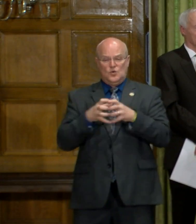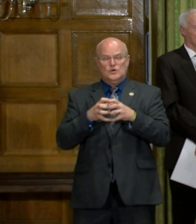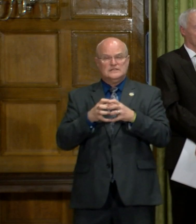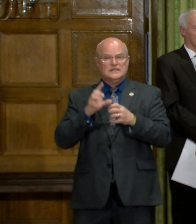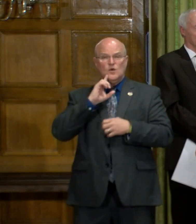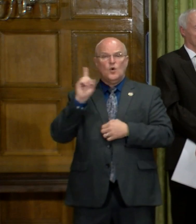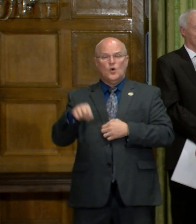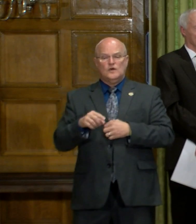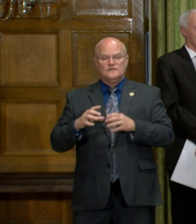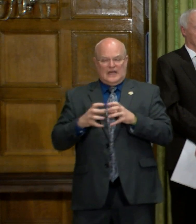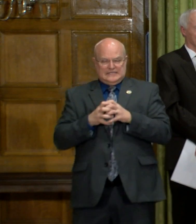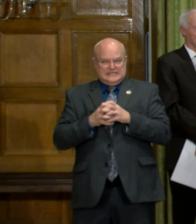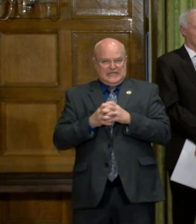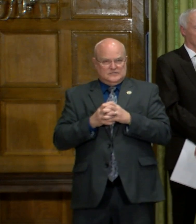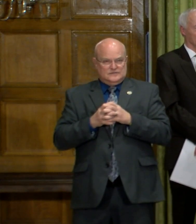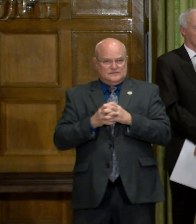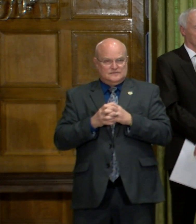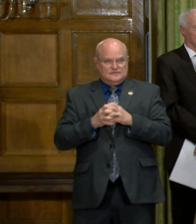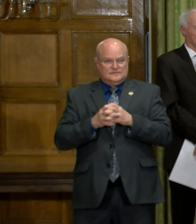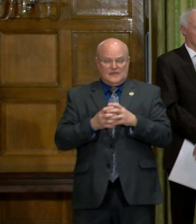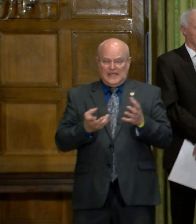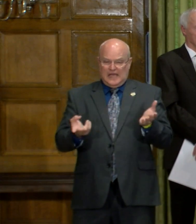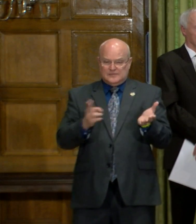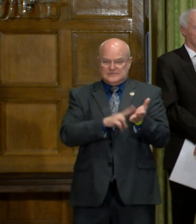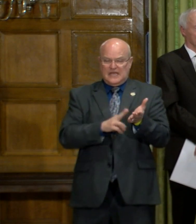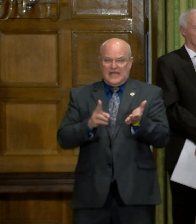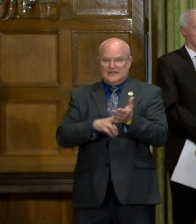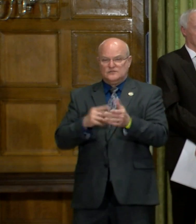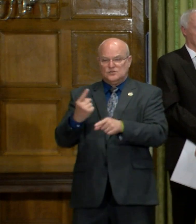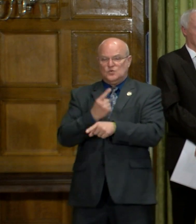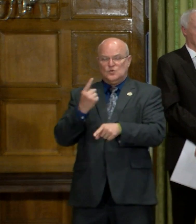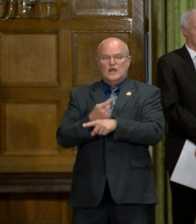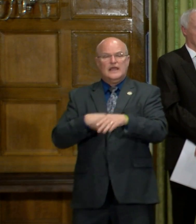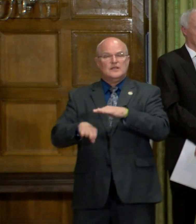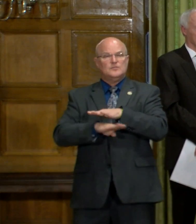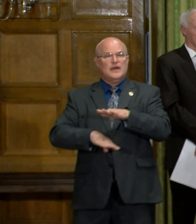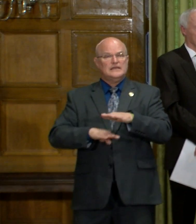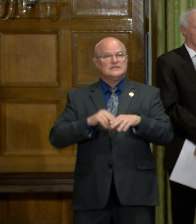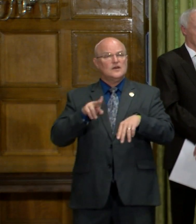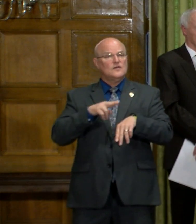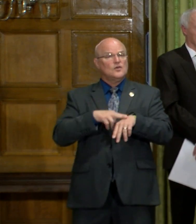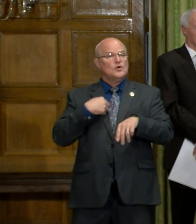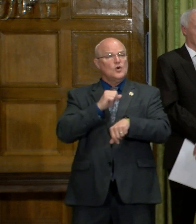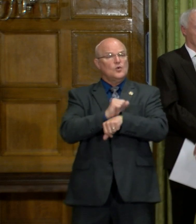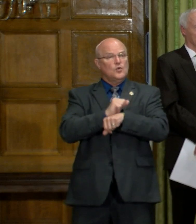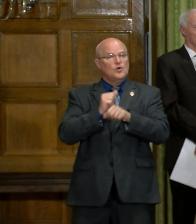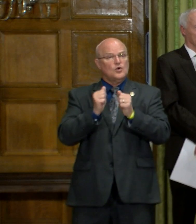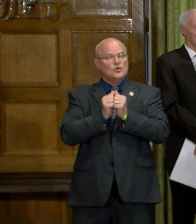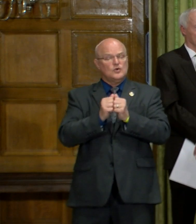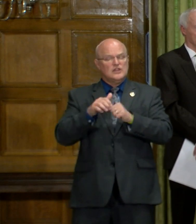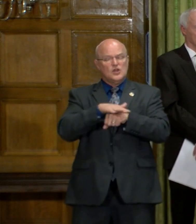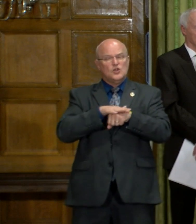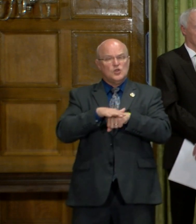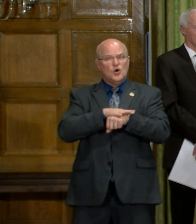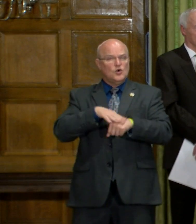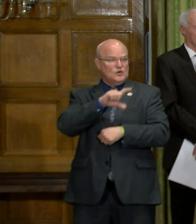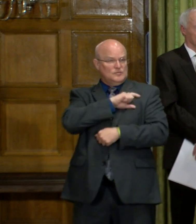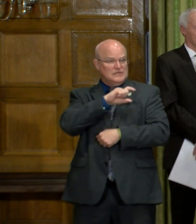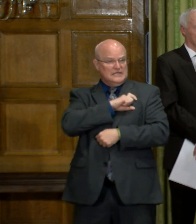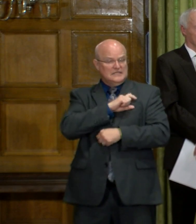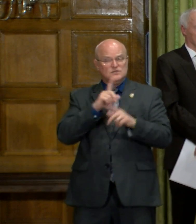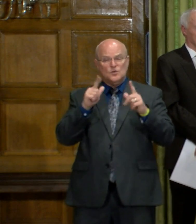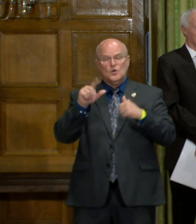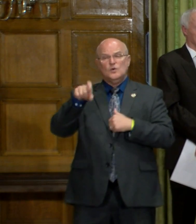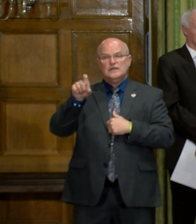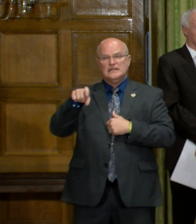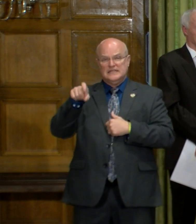quarantine or orders of isolation. I'm signing those on a regular basis. And then, of course, we work with local law enforcement when we need